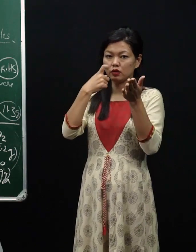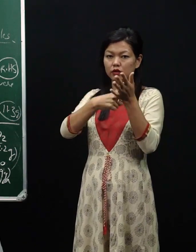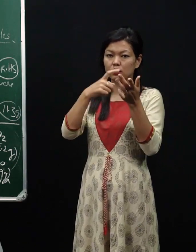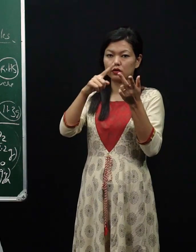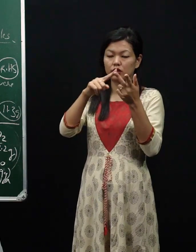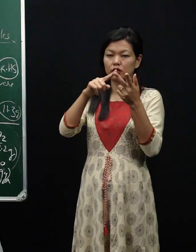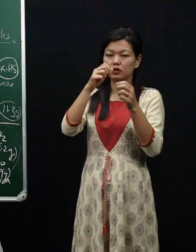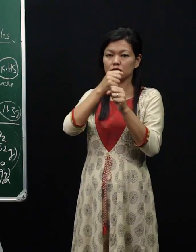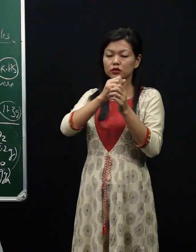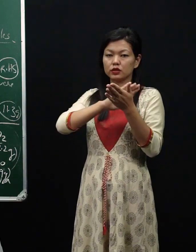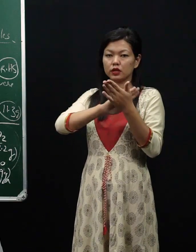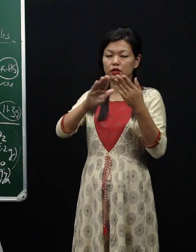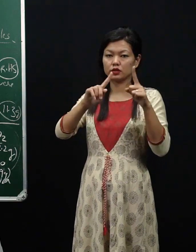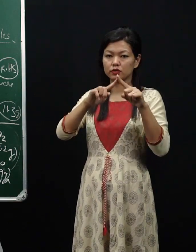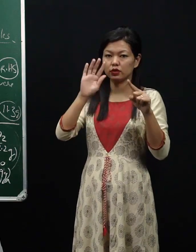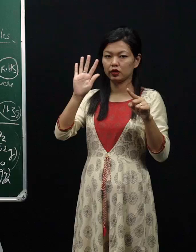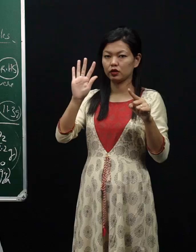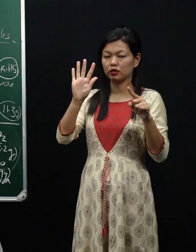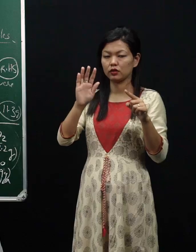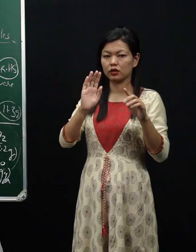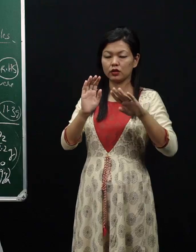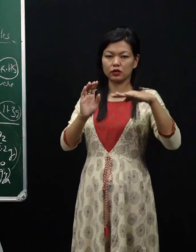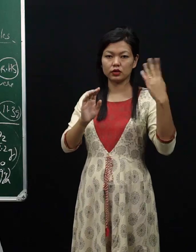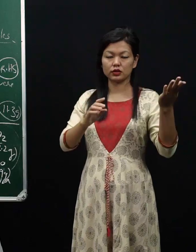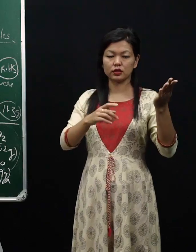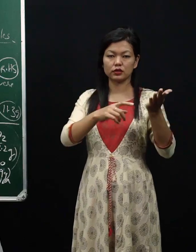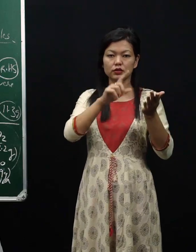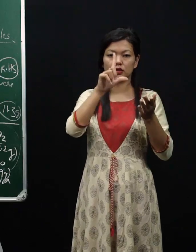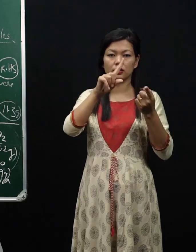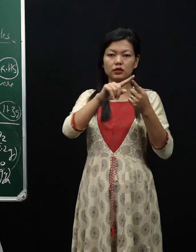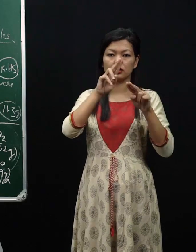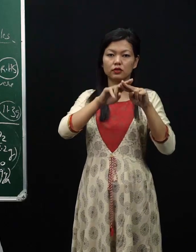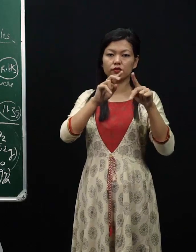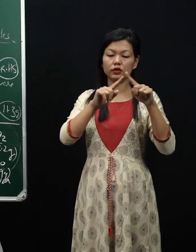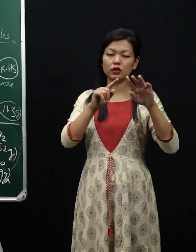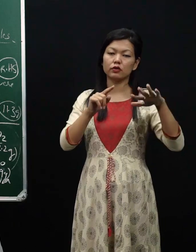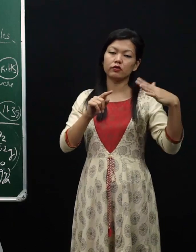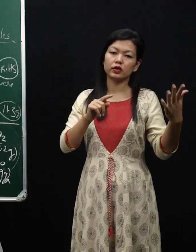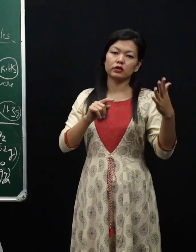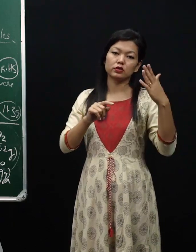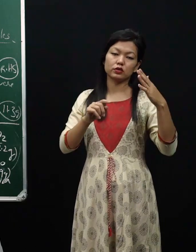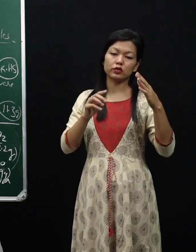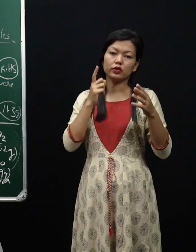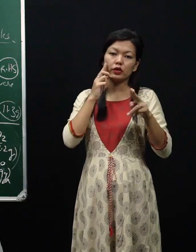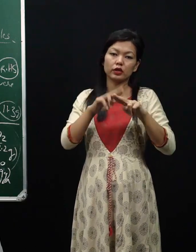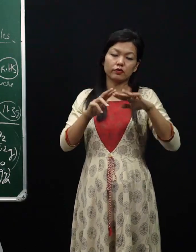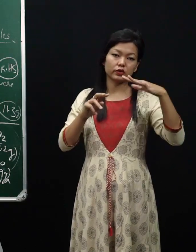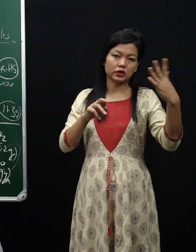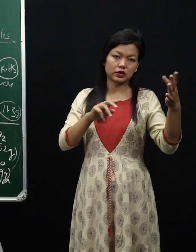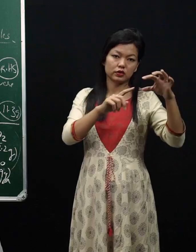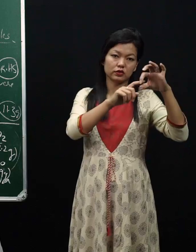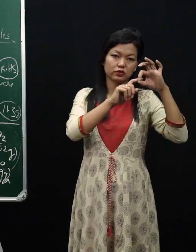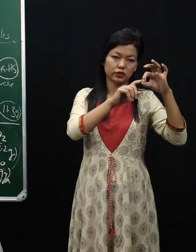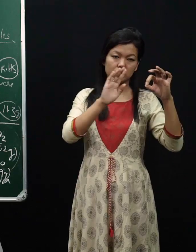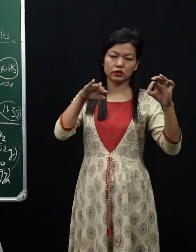8.2, 2.2, and 0.9, if you calculate this sum, you will get 11.3. That means the left-hand